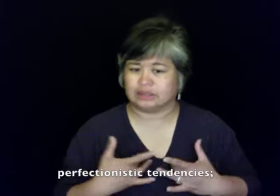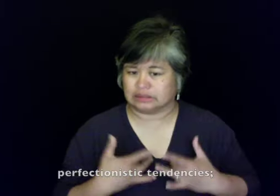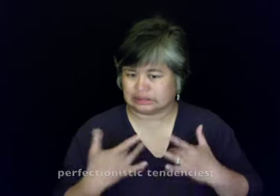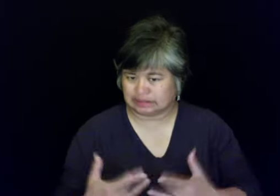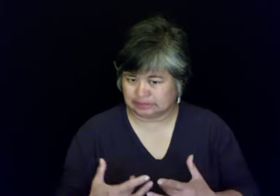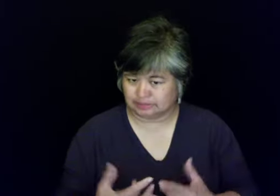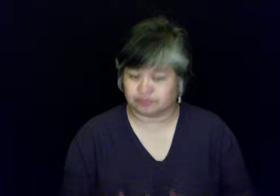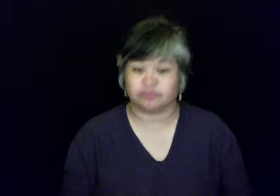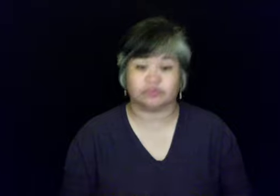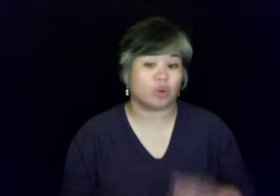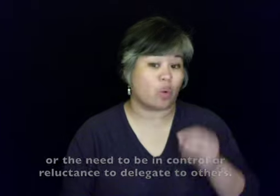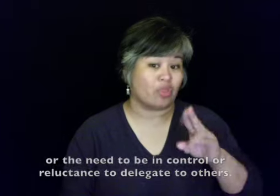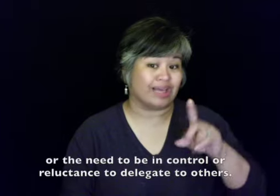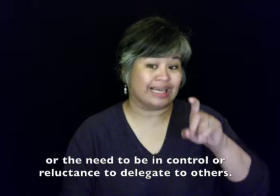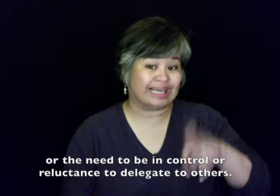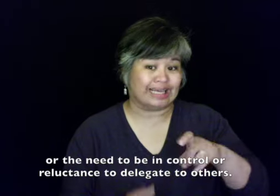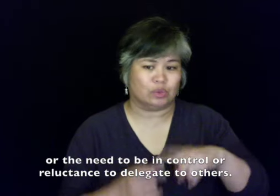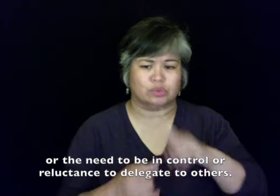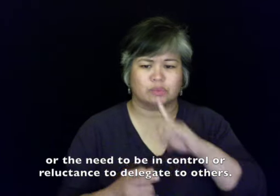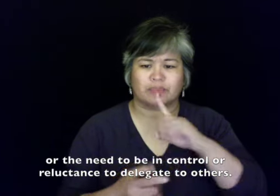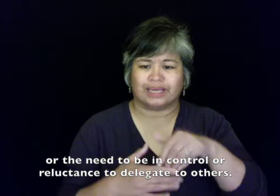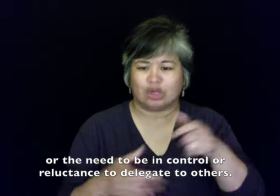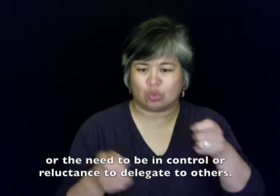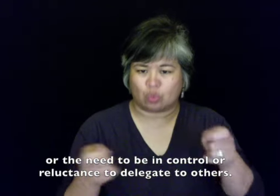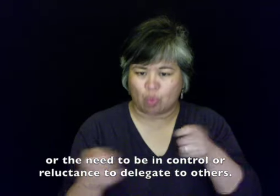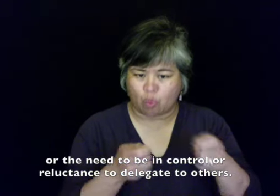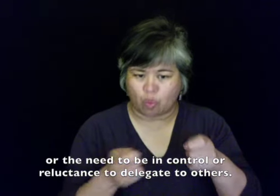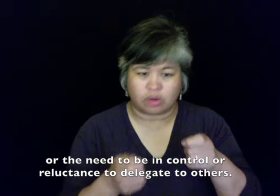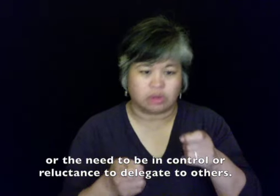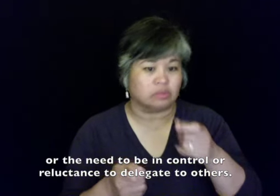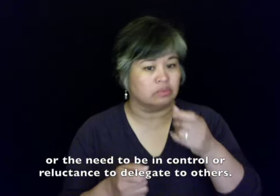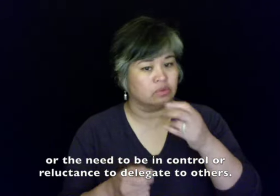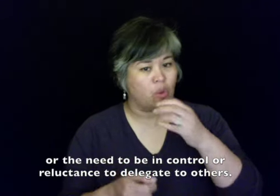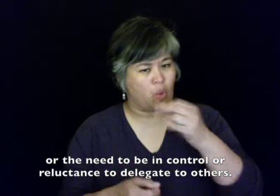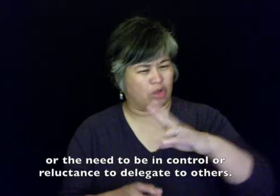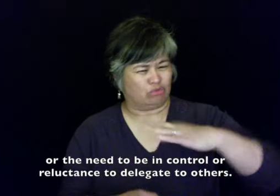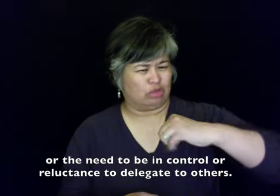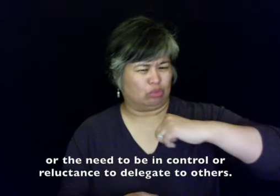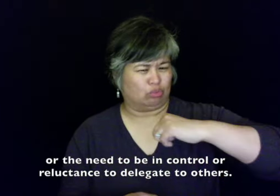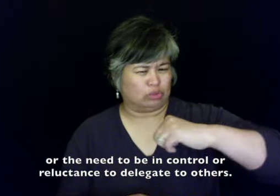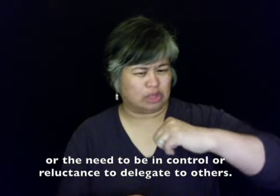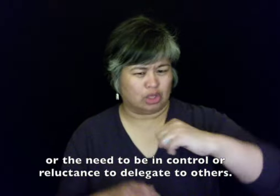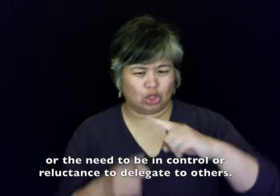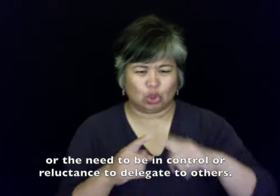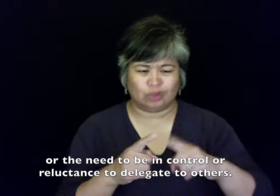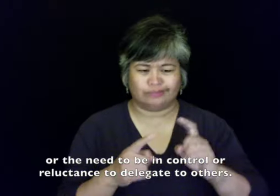perfectionistic tendencies, or the need to be in control or reluctant to delegate to others.